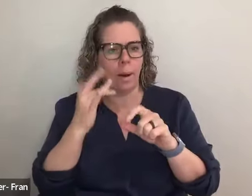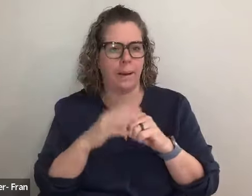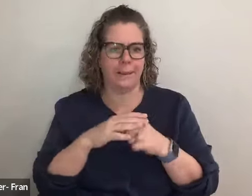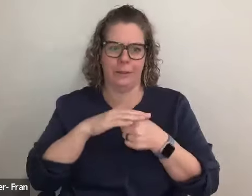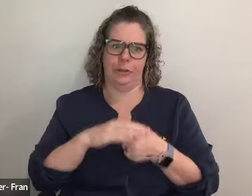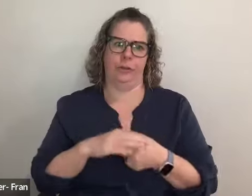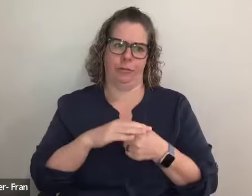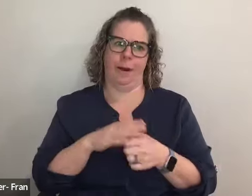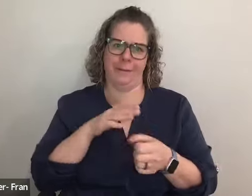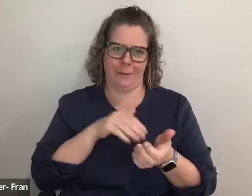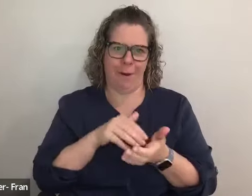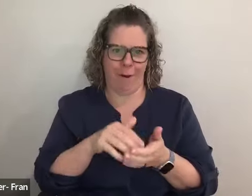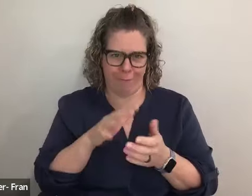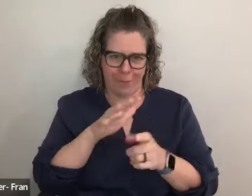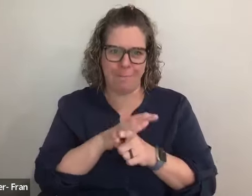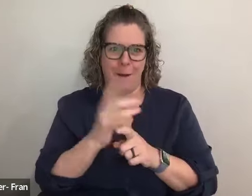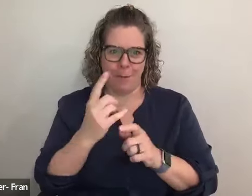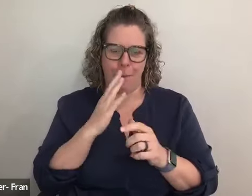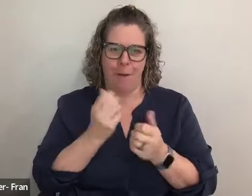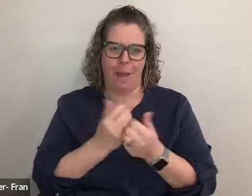time. If that's okay, Eric.